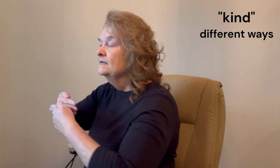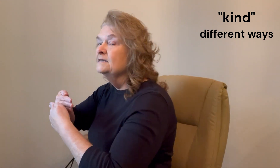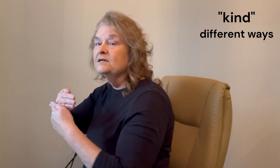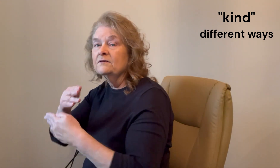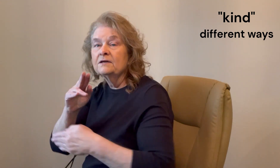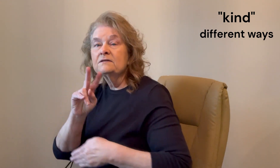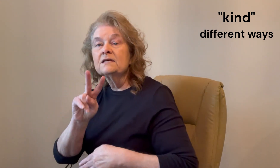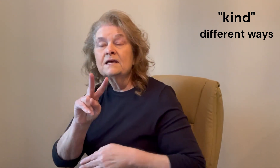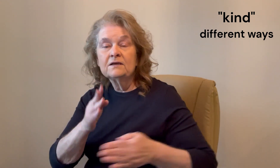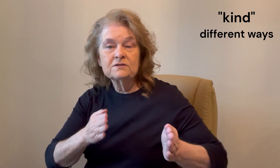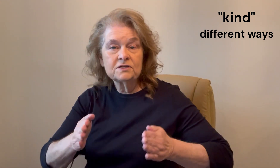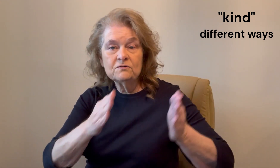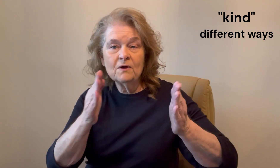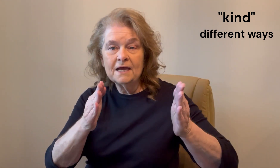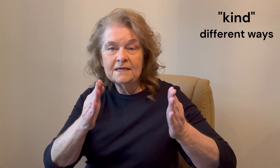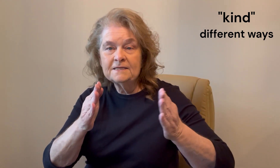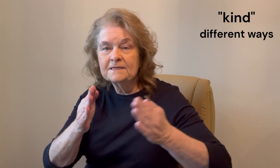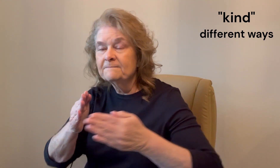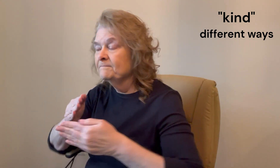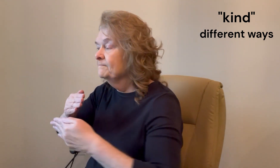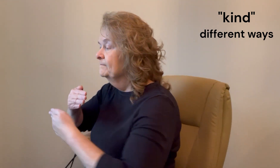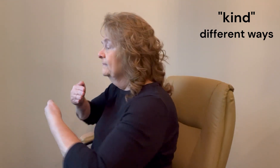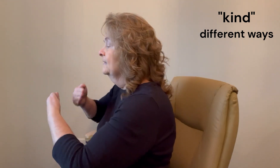So there's 2 ways.